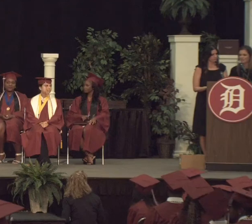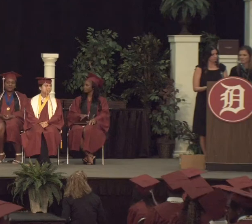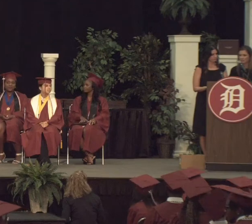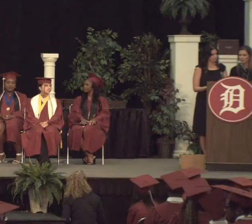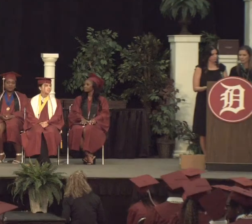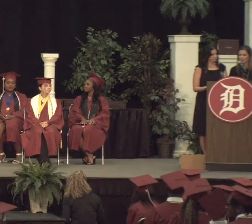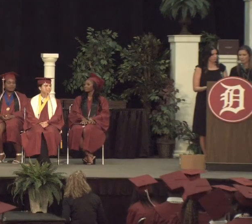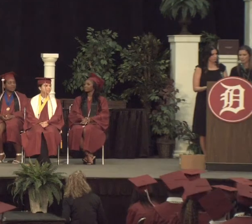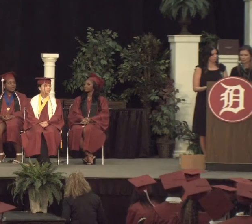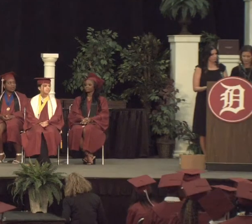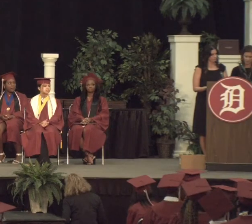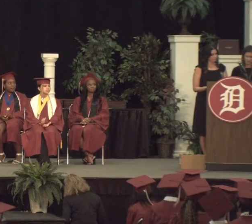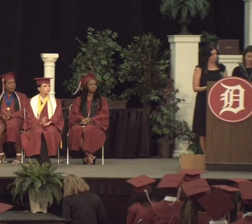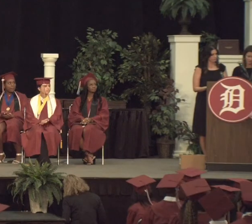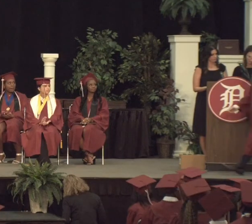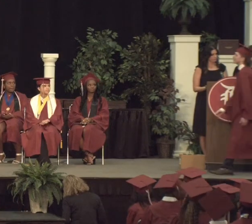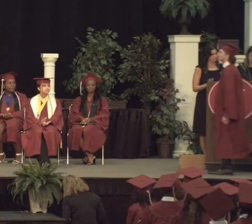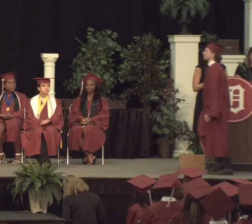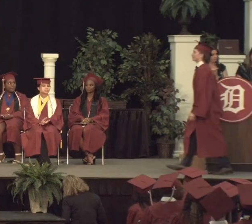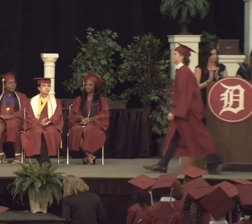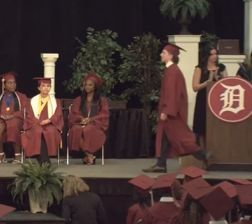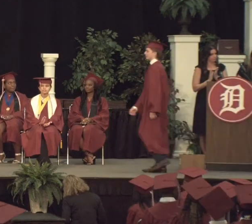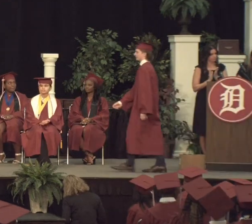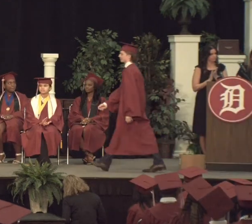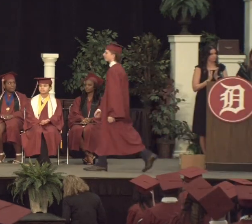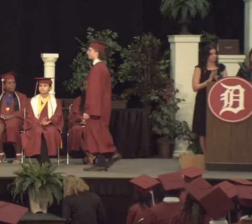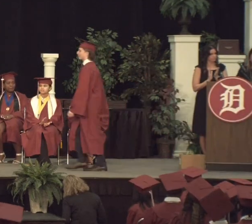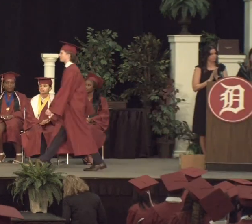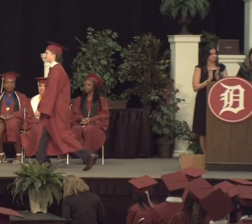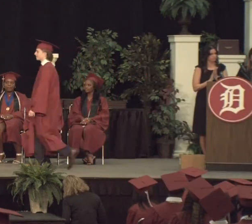James Guidry III.